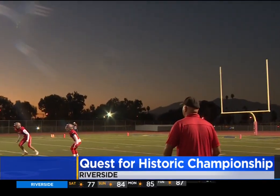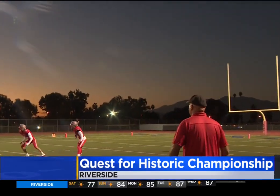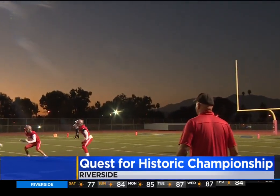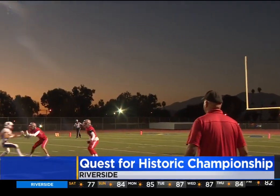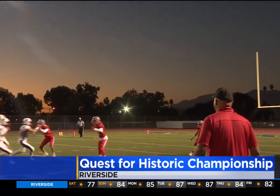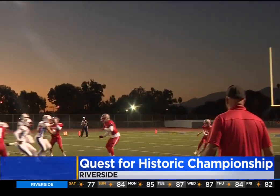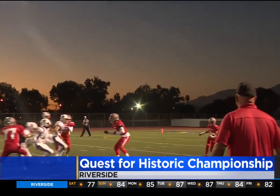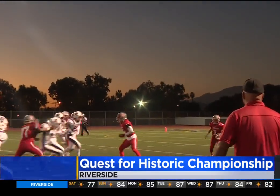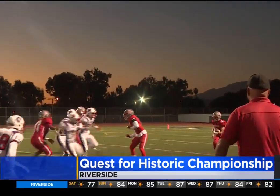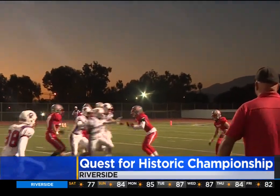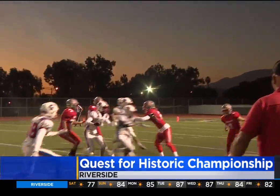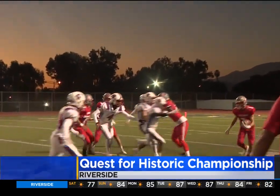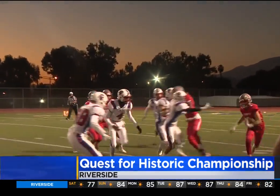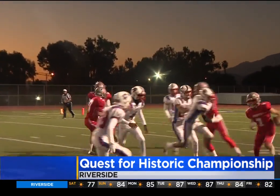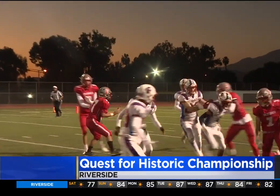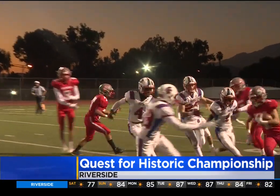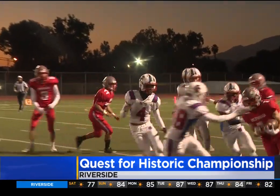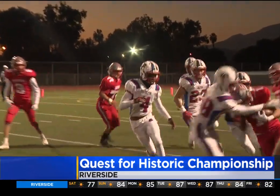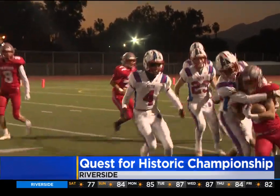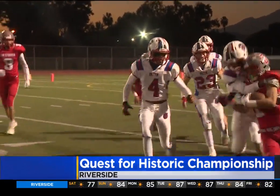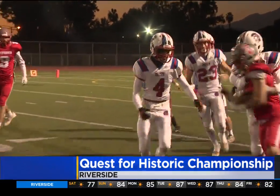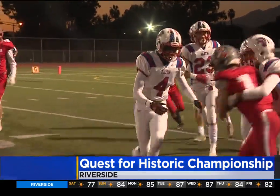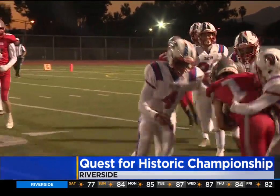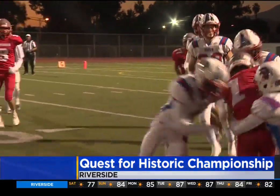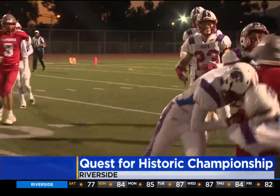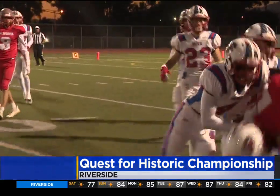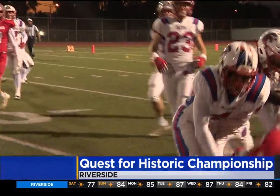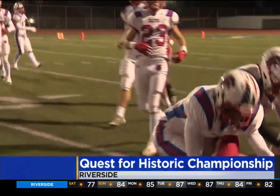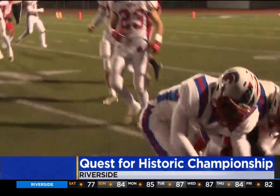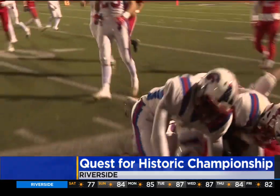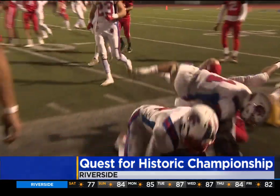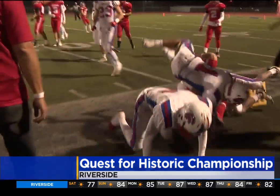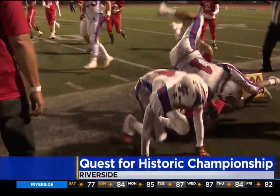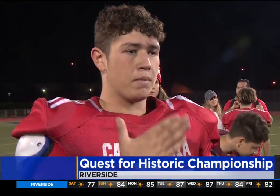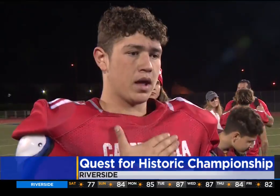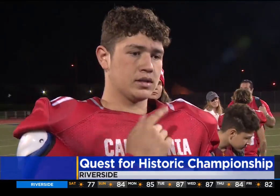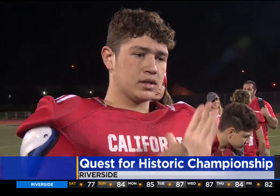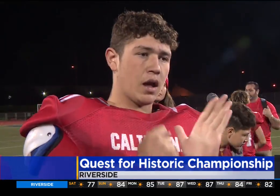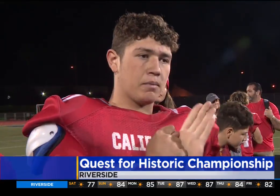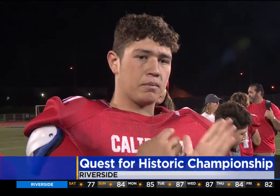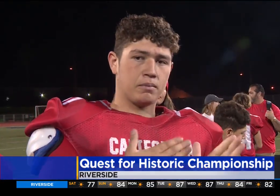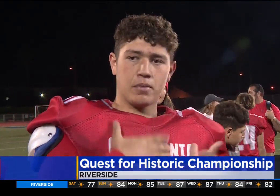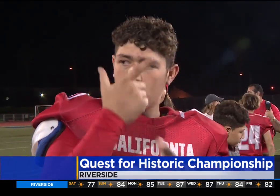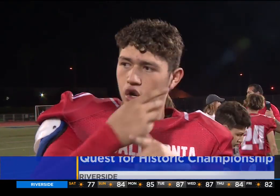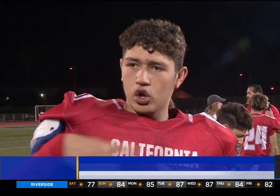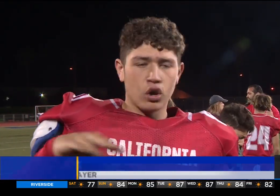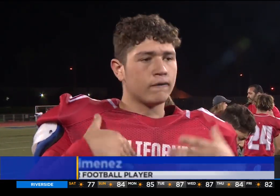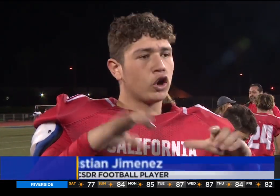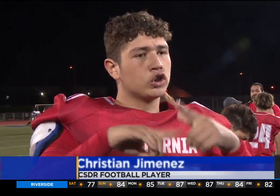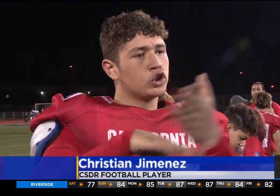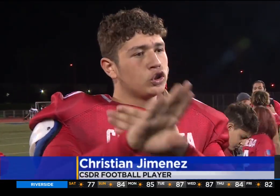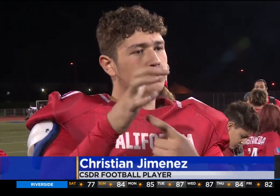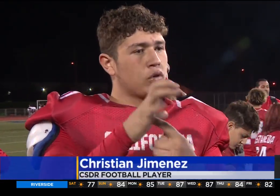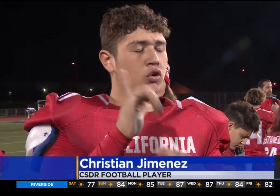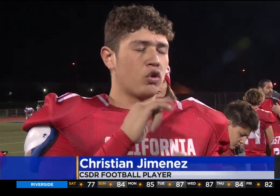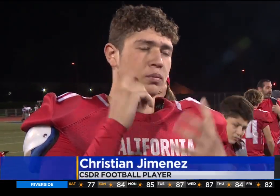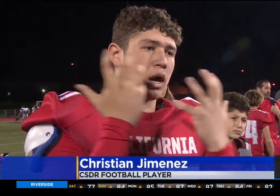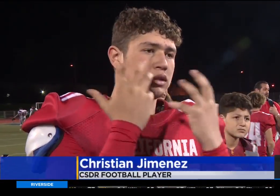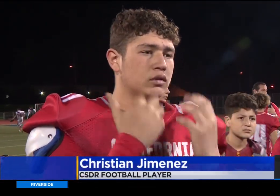Cubs team has before. We're here at the championship game. We made history in 68 years. That has never happened. To be here at the